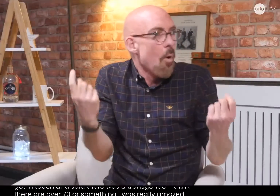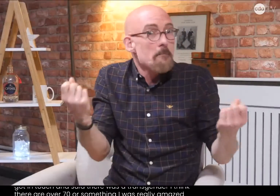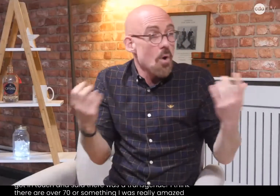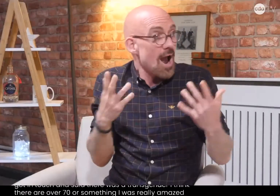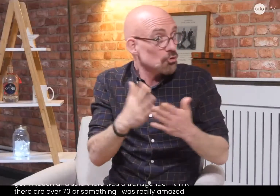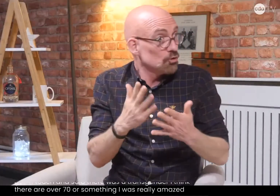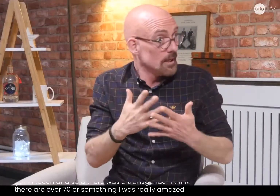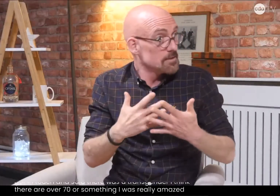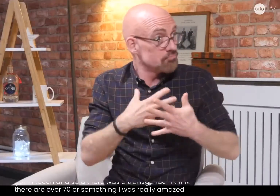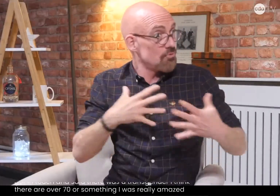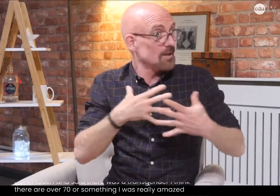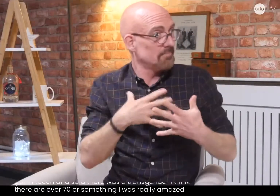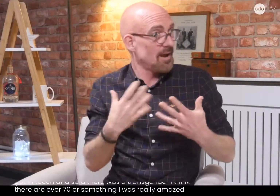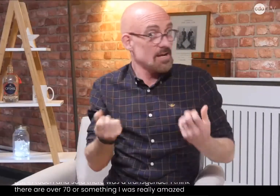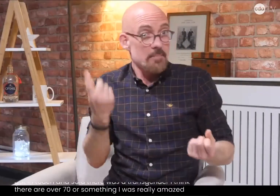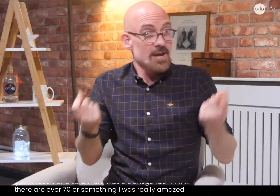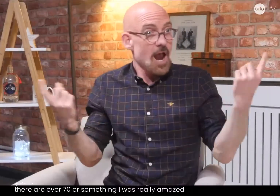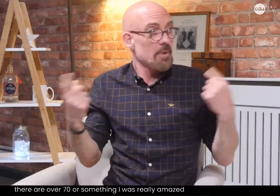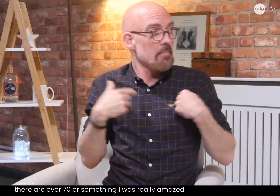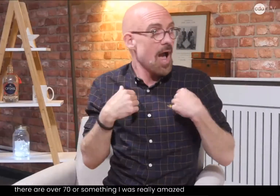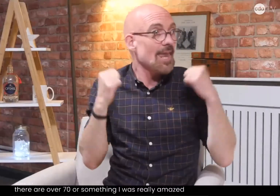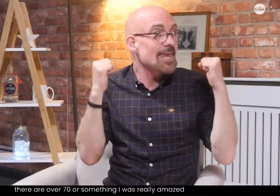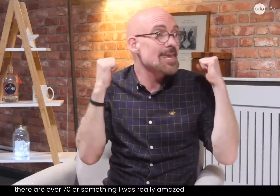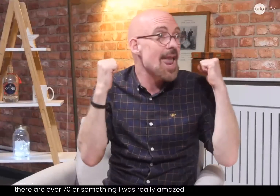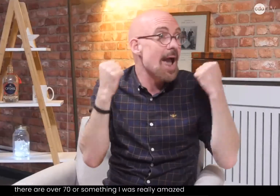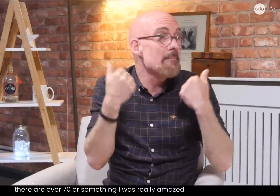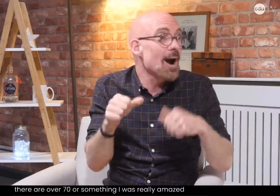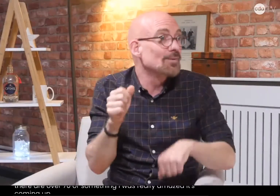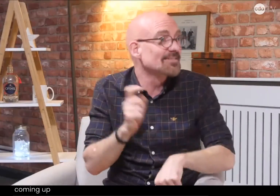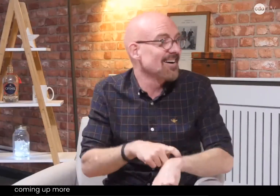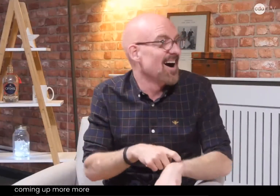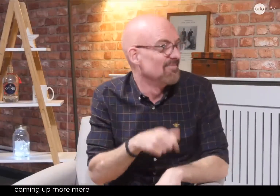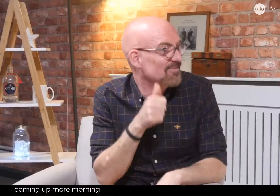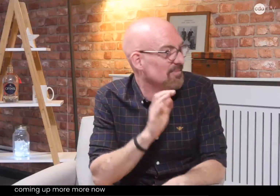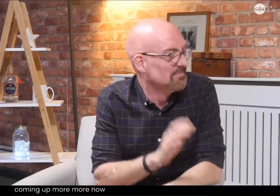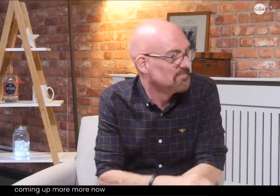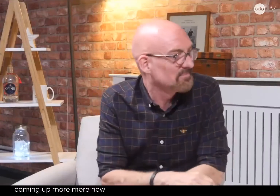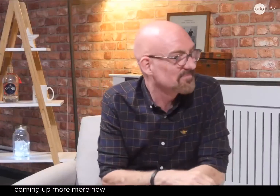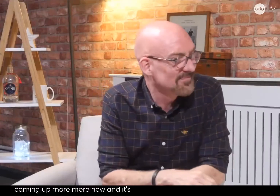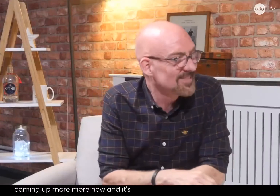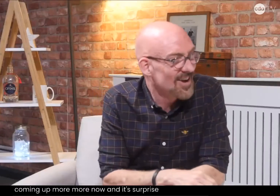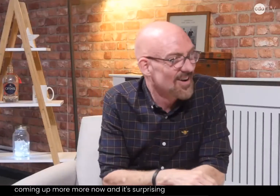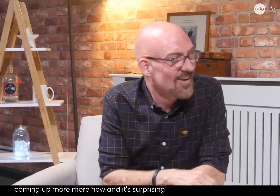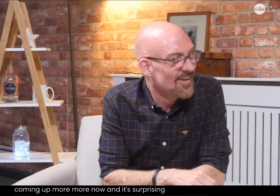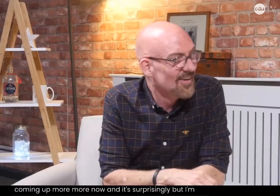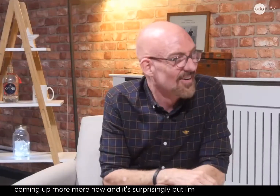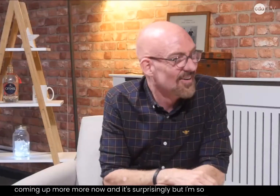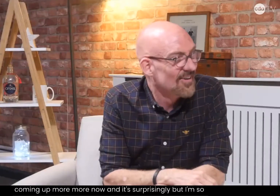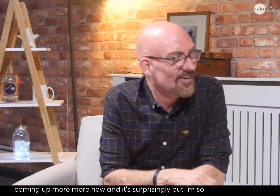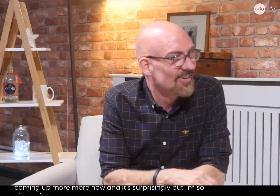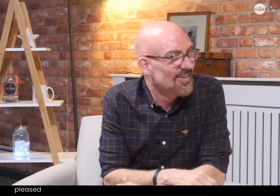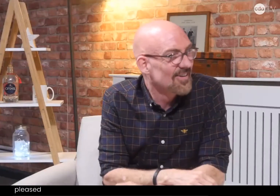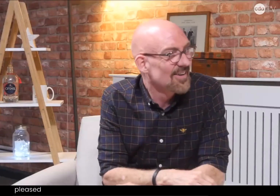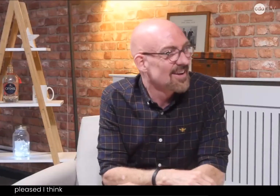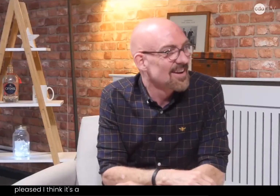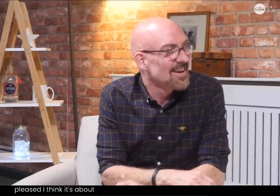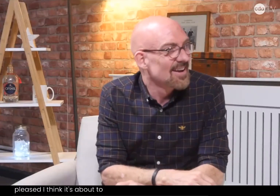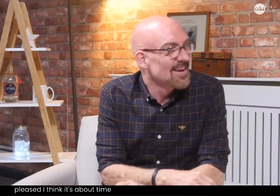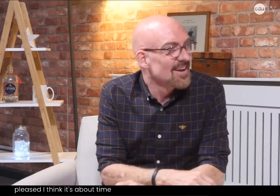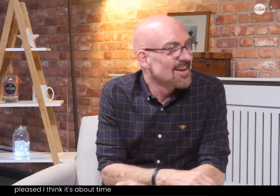I think, it's, you know, it's coming up more and more now, and it's surprising me, but I'm so pleased. I think it's about time, really, isn't it?